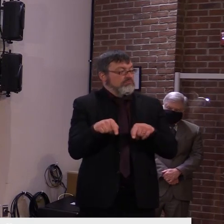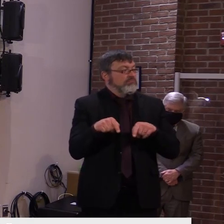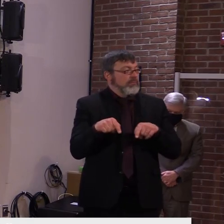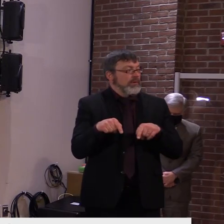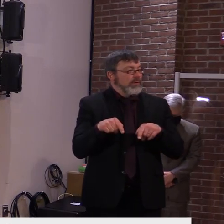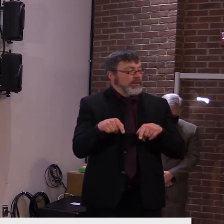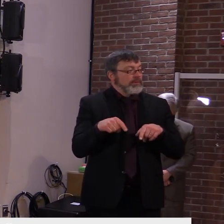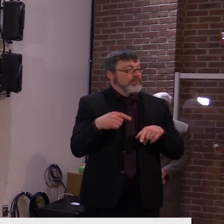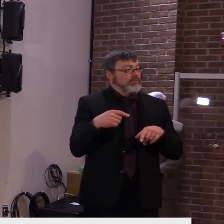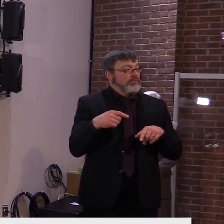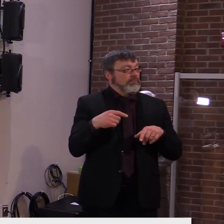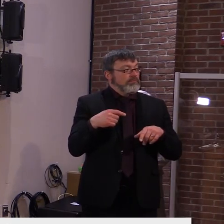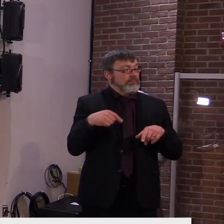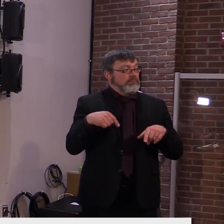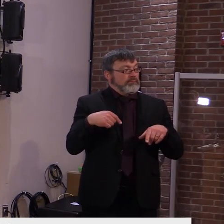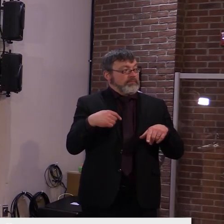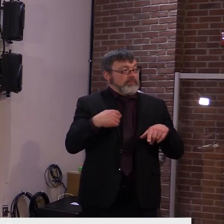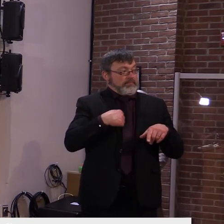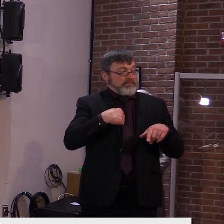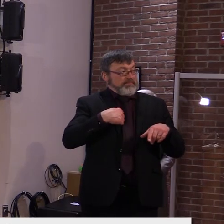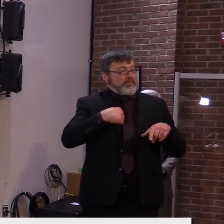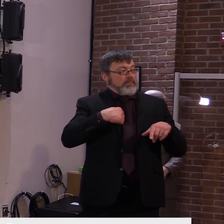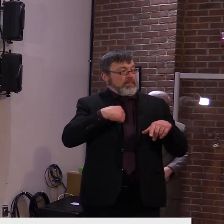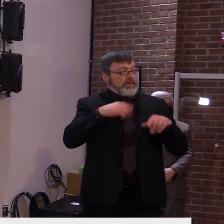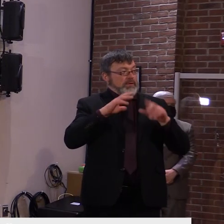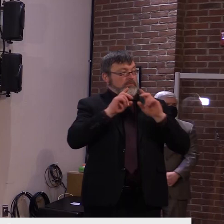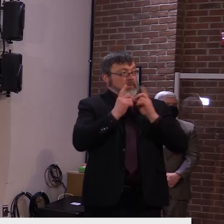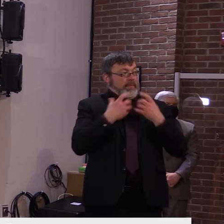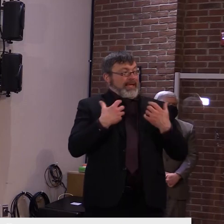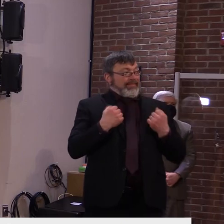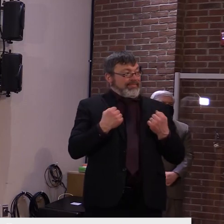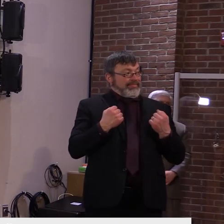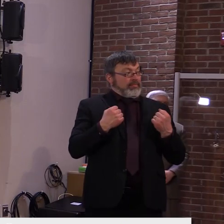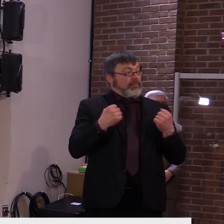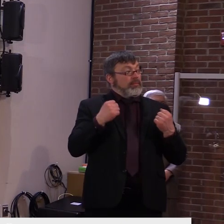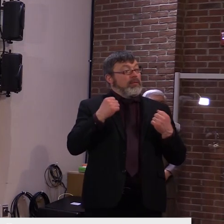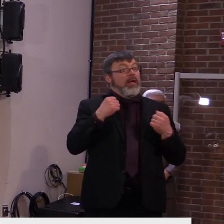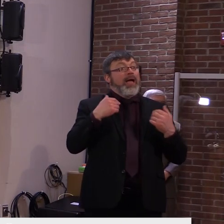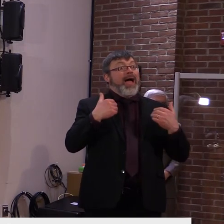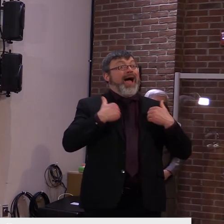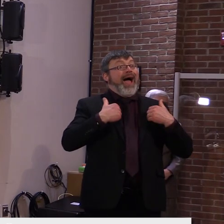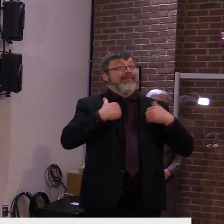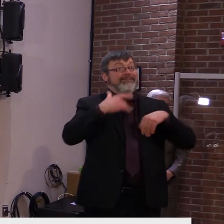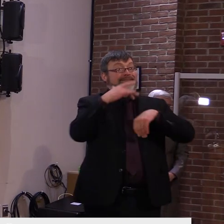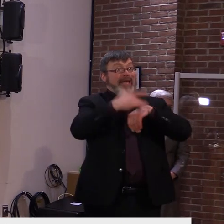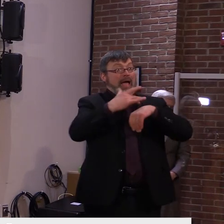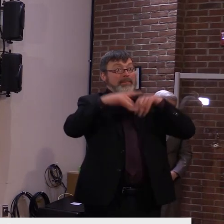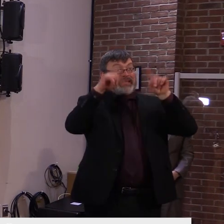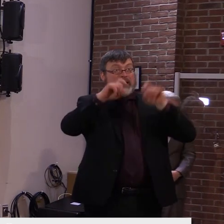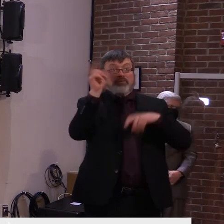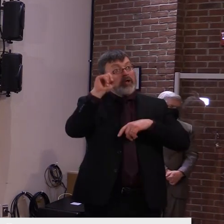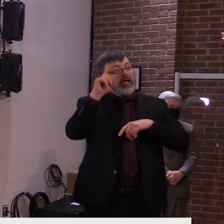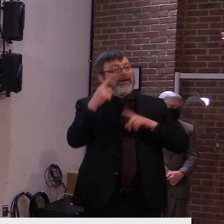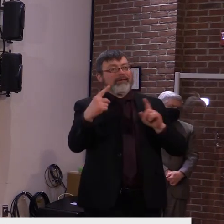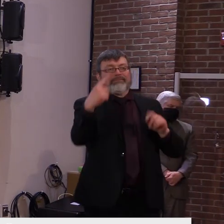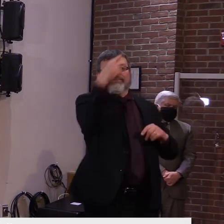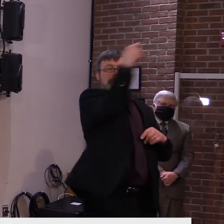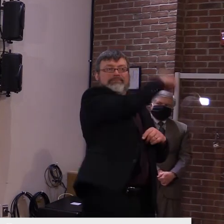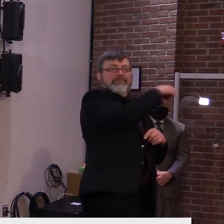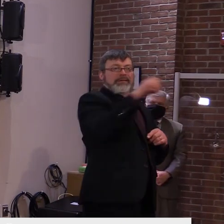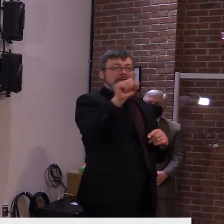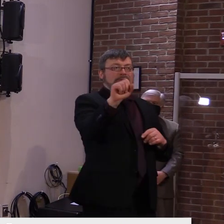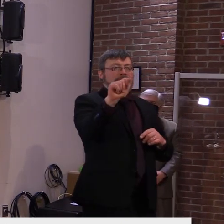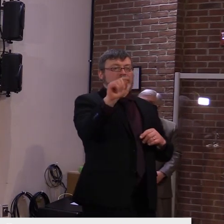offering testing in that community at the high school. To augment the already high and not fully utilized